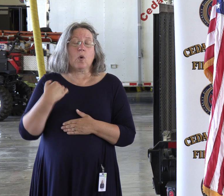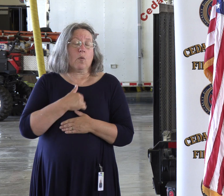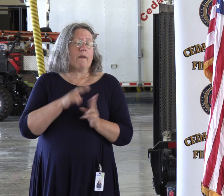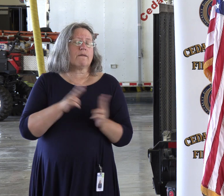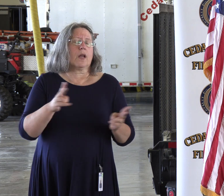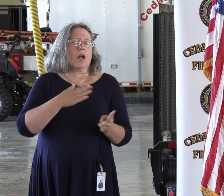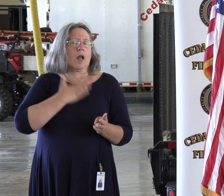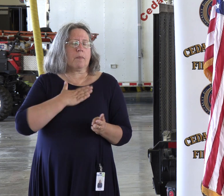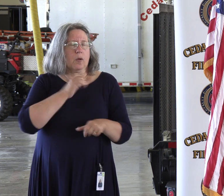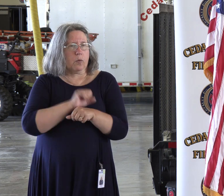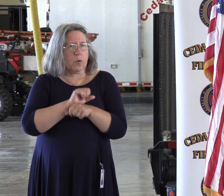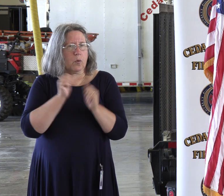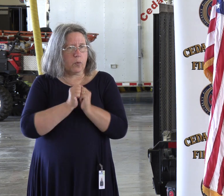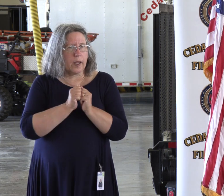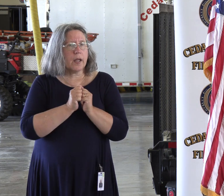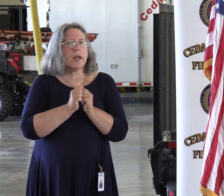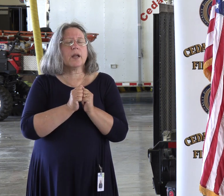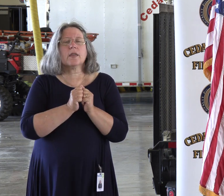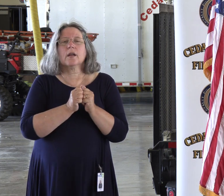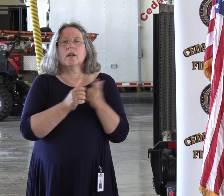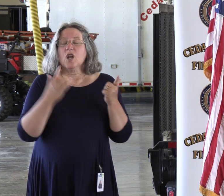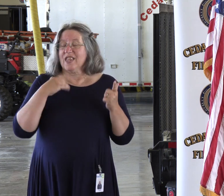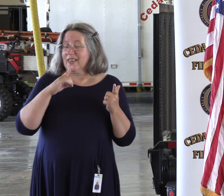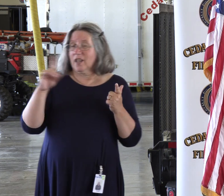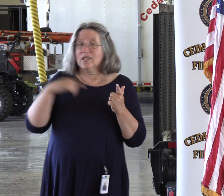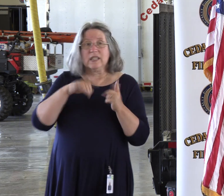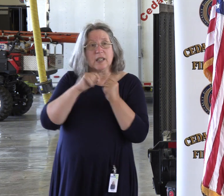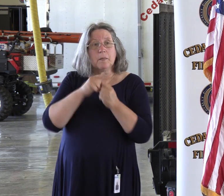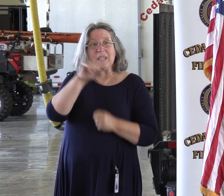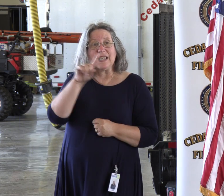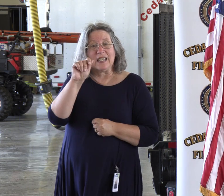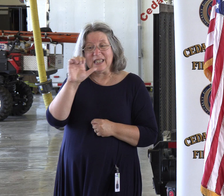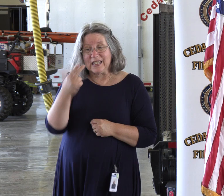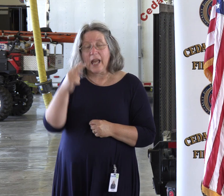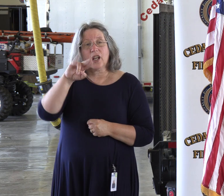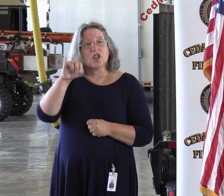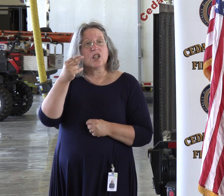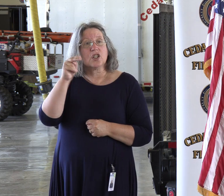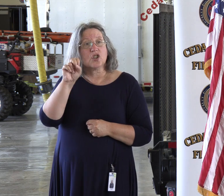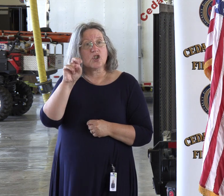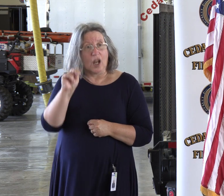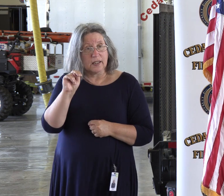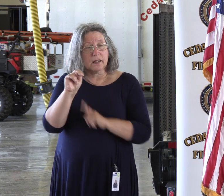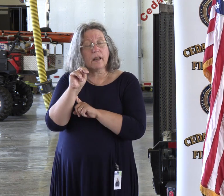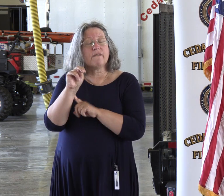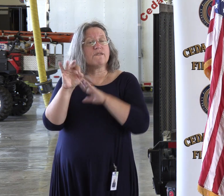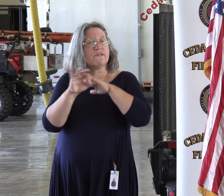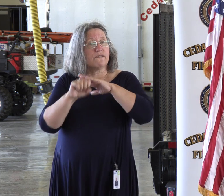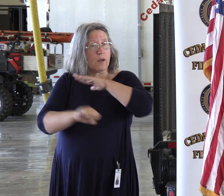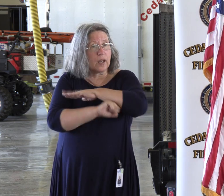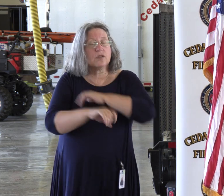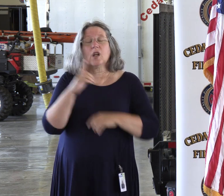with the city, Zach Johnson Foundation, in hosting Operation Barbecue Relief. I also would like to thank